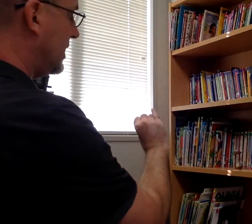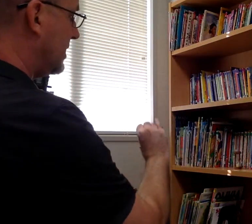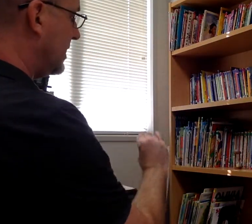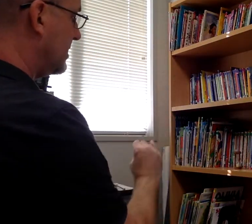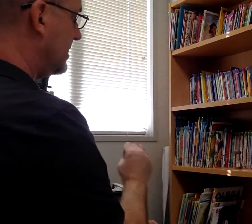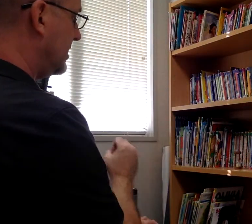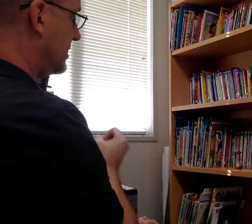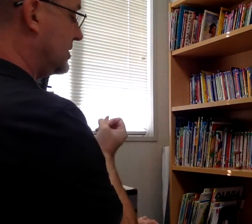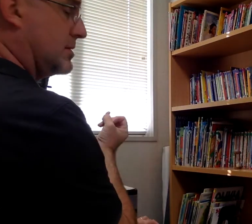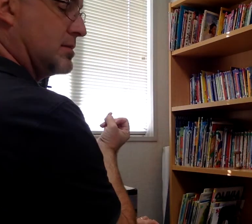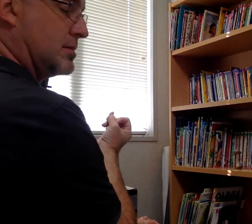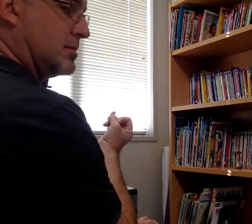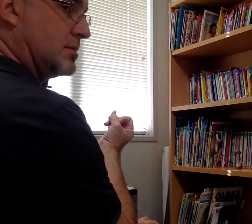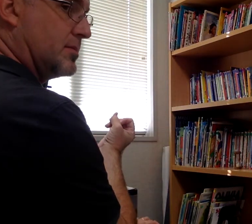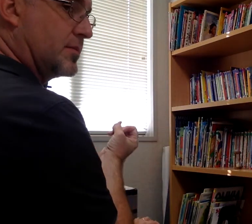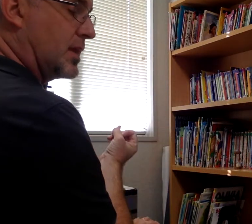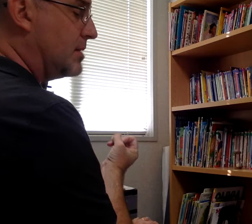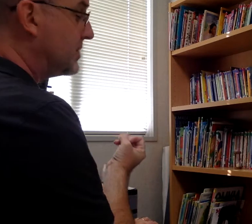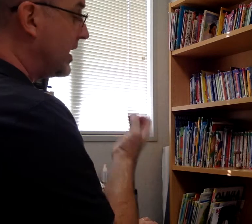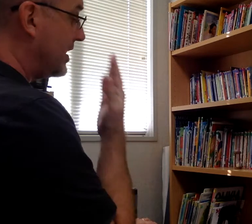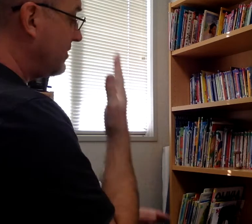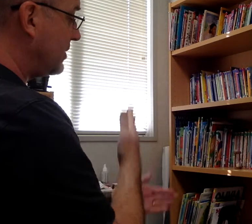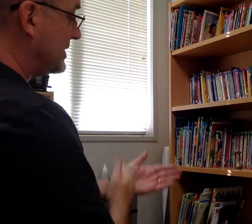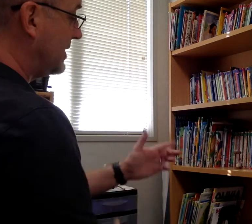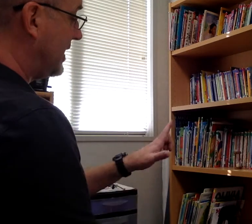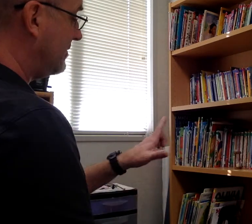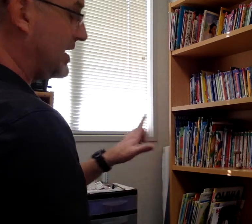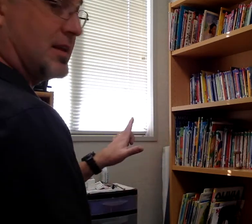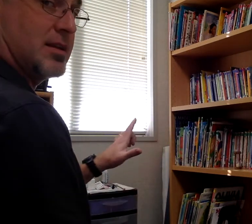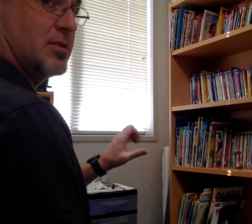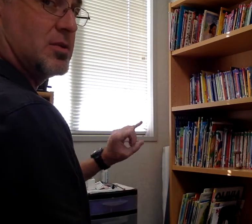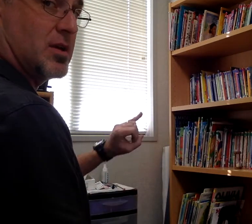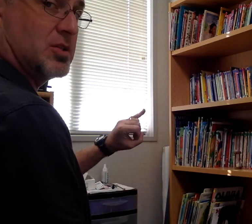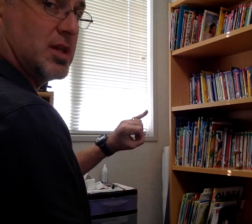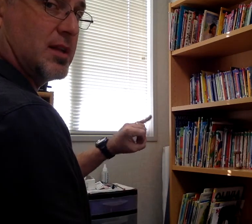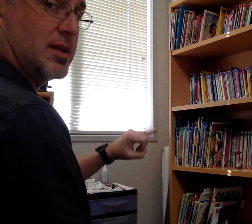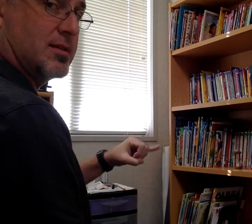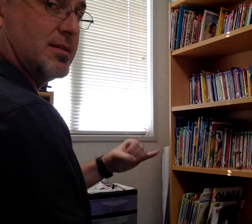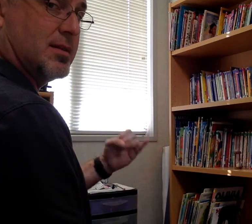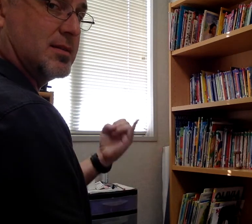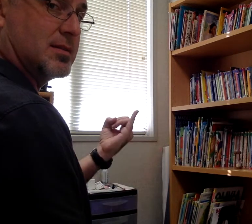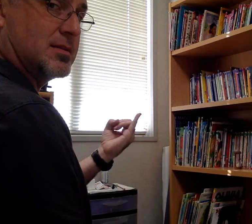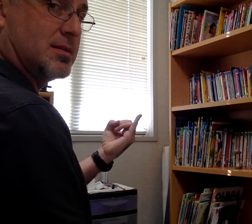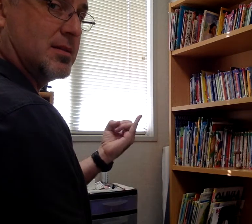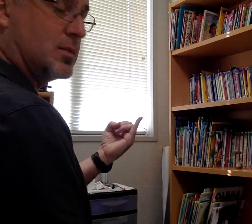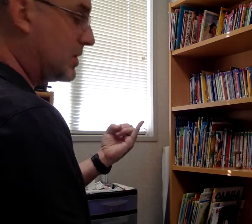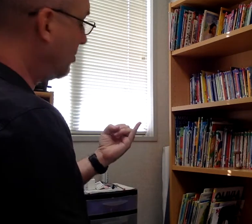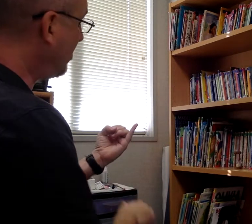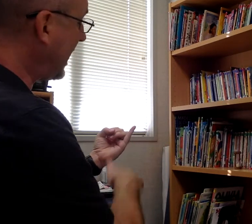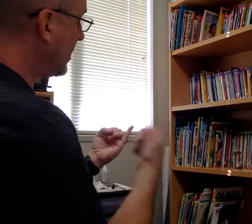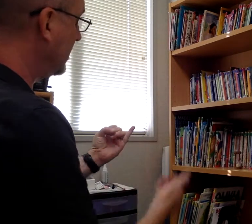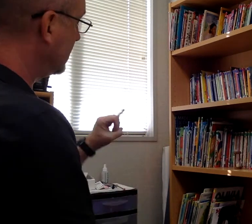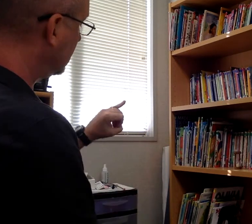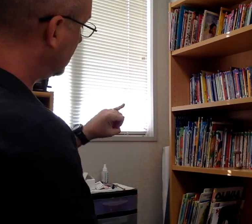like this. Okay? If I was left-handed, I would draw a J like this. It would go backwards,